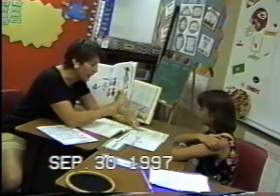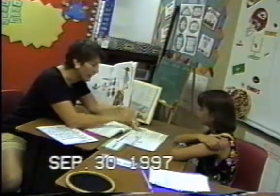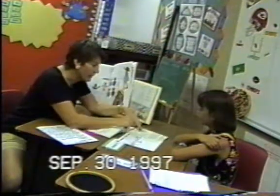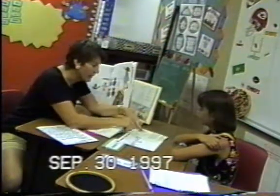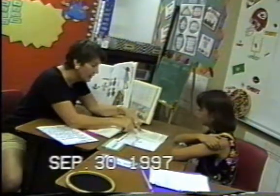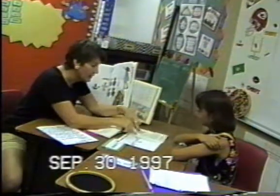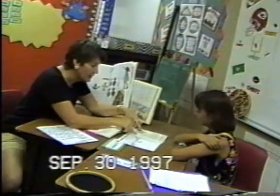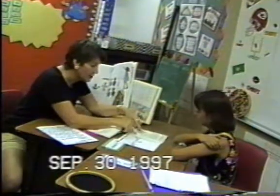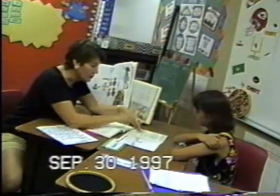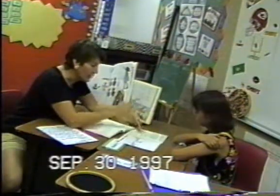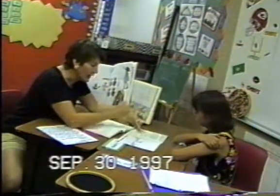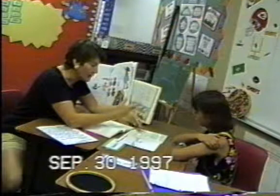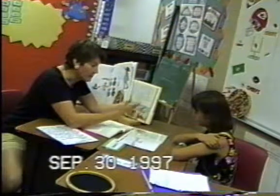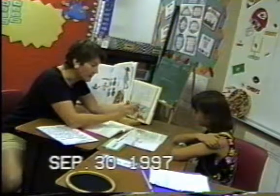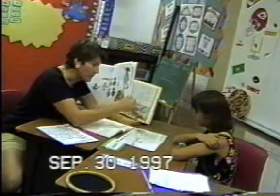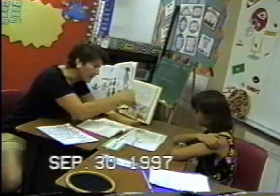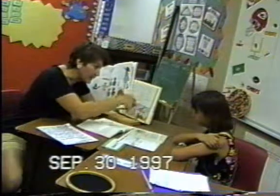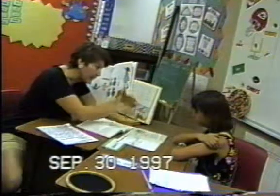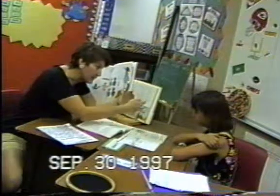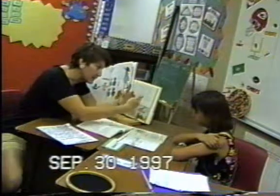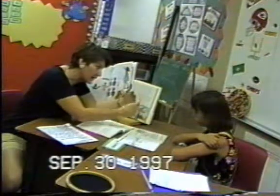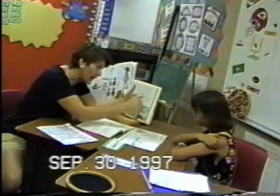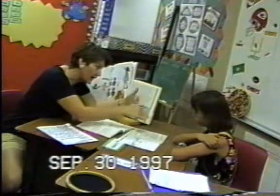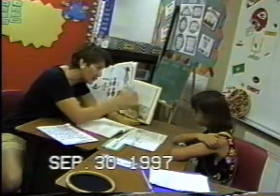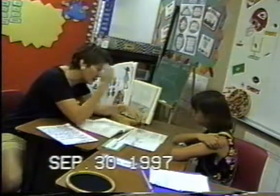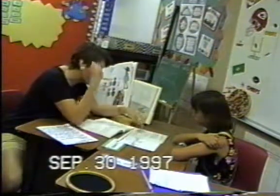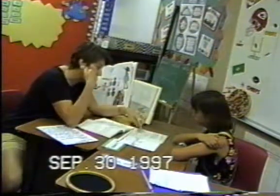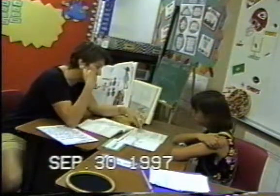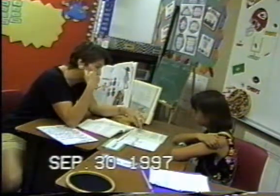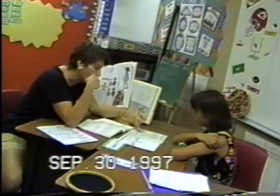have something inside your head.